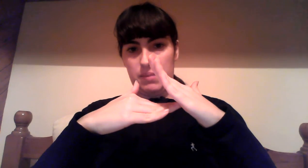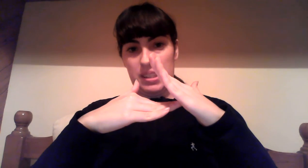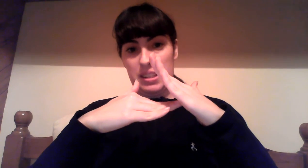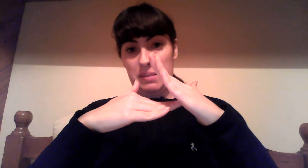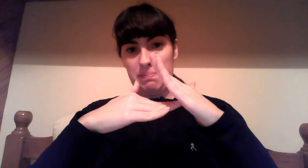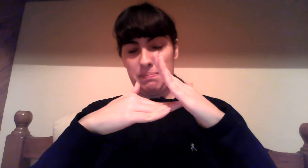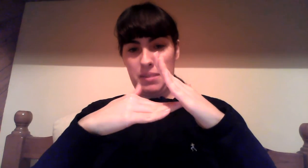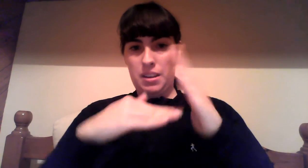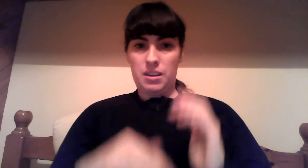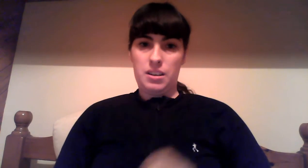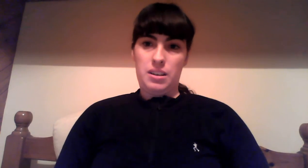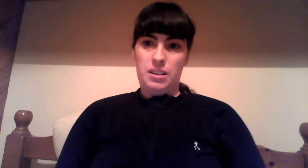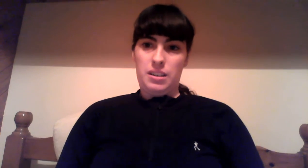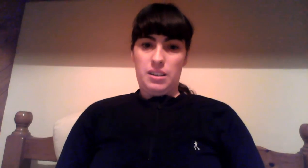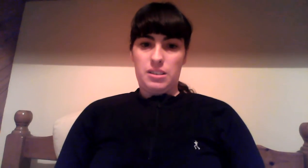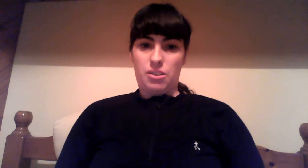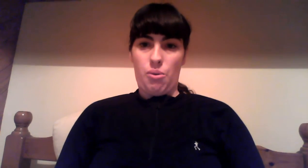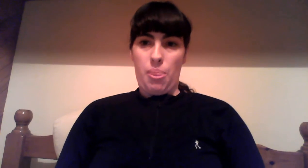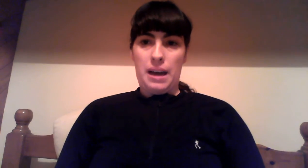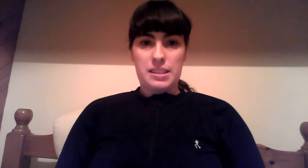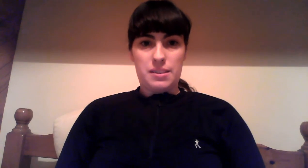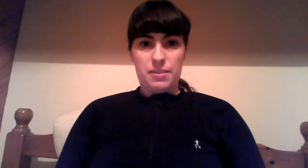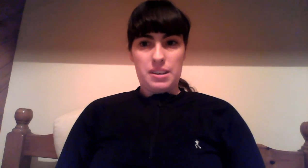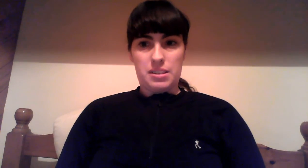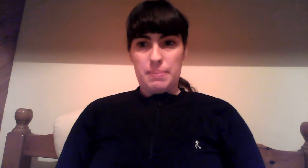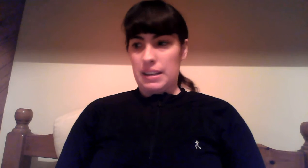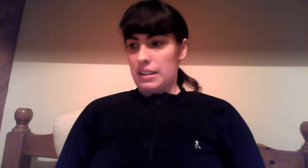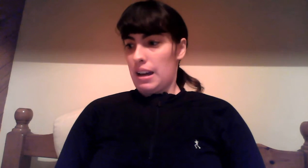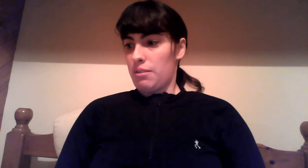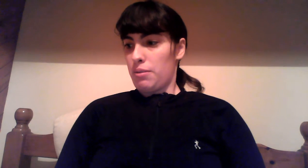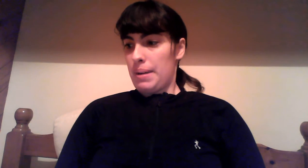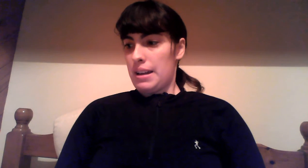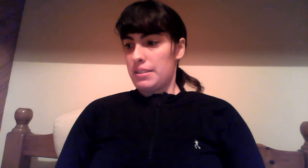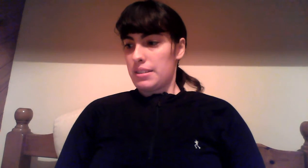Z. So that is the fingerspelling alphabet.